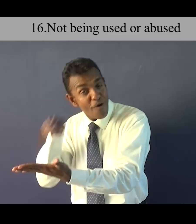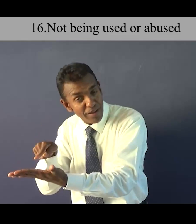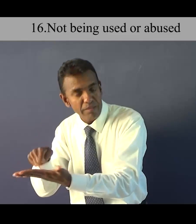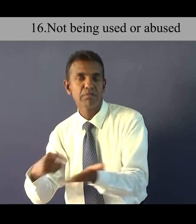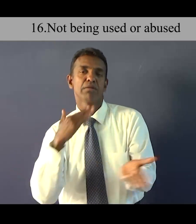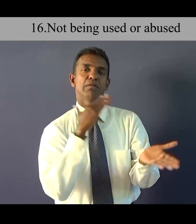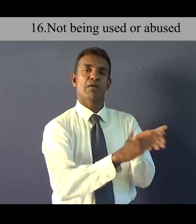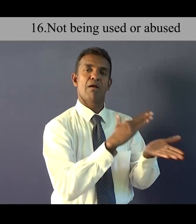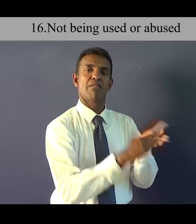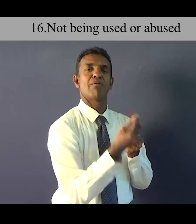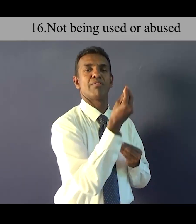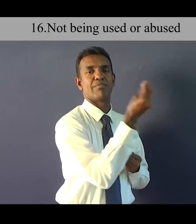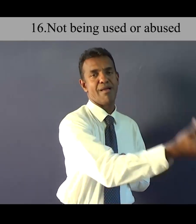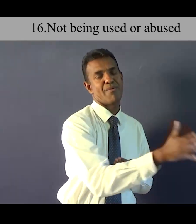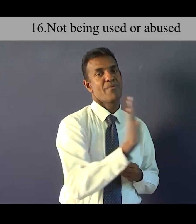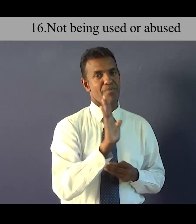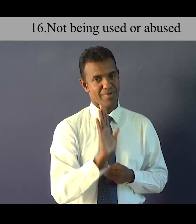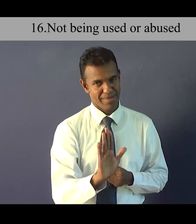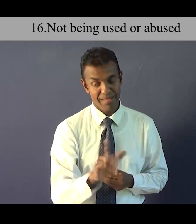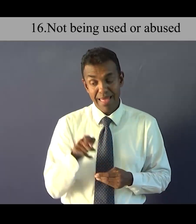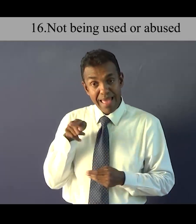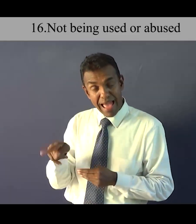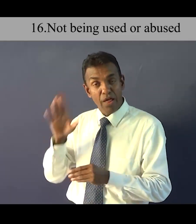abuse and how to report it.